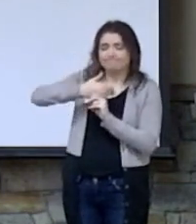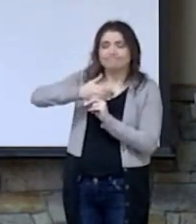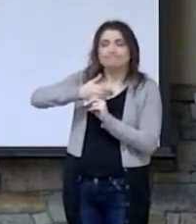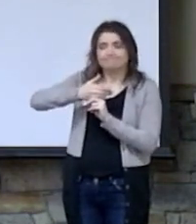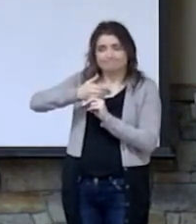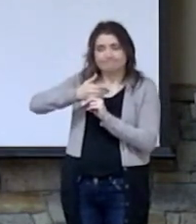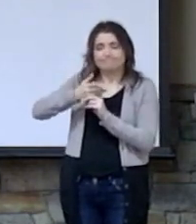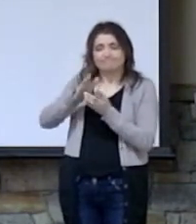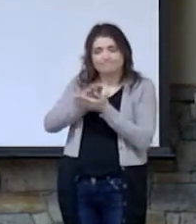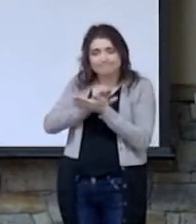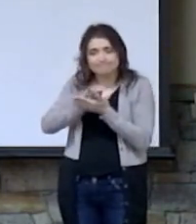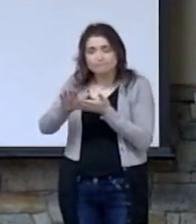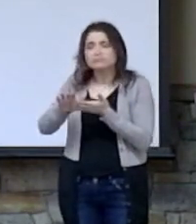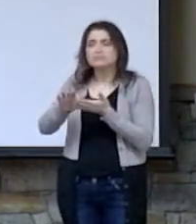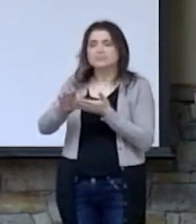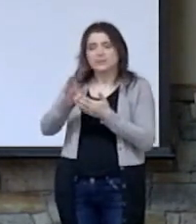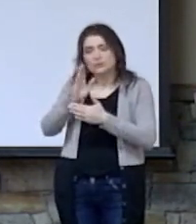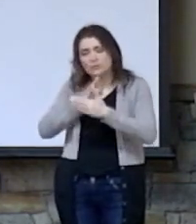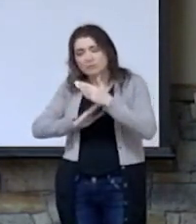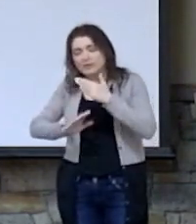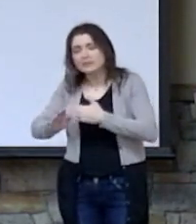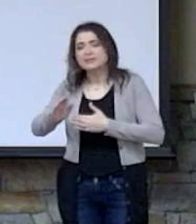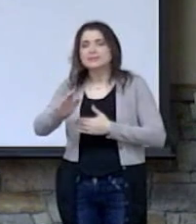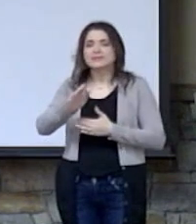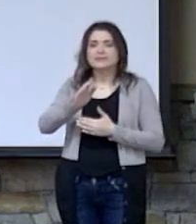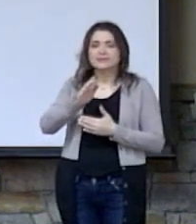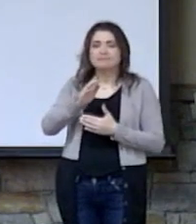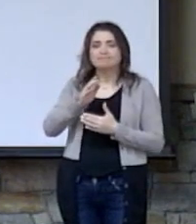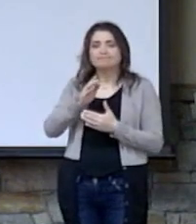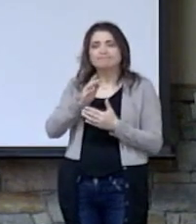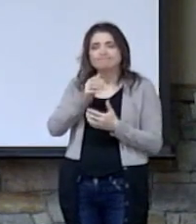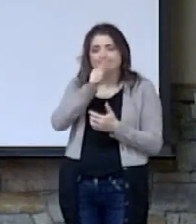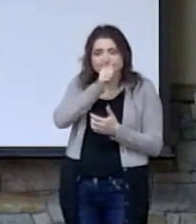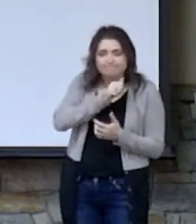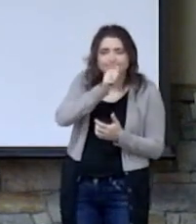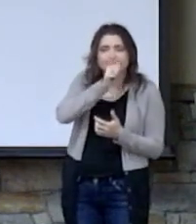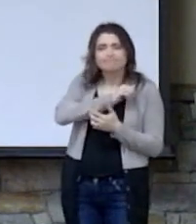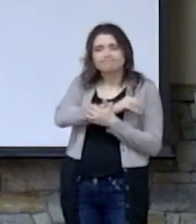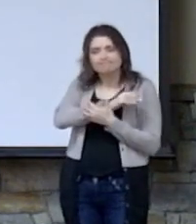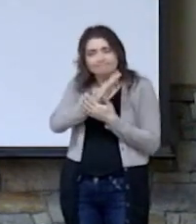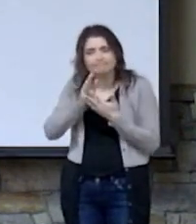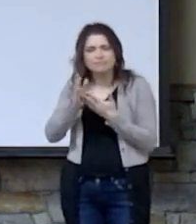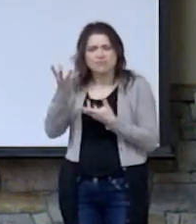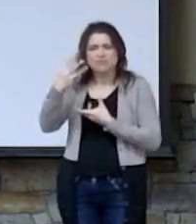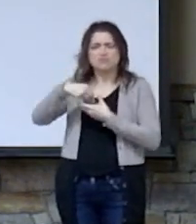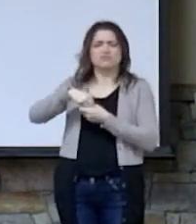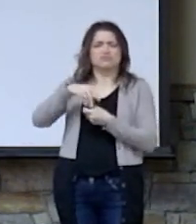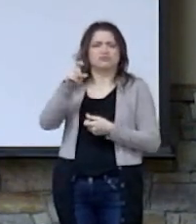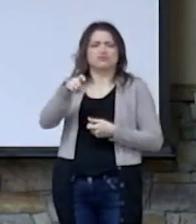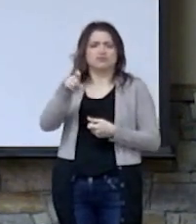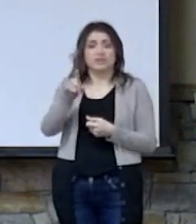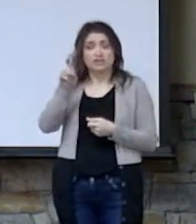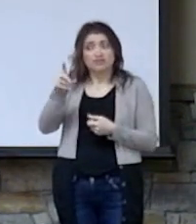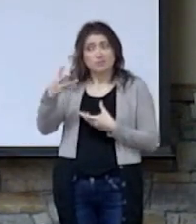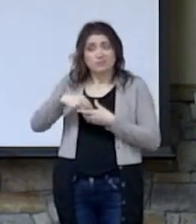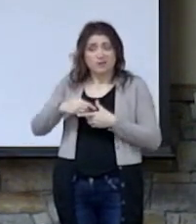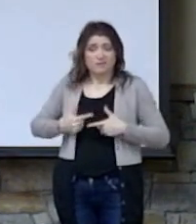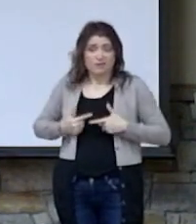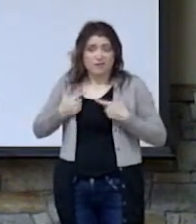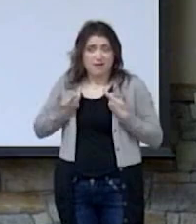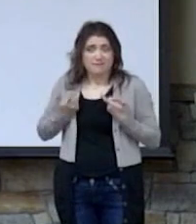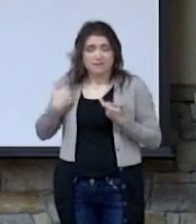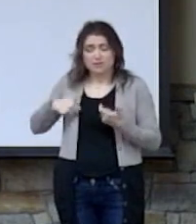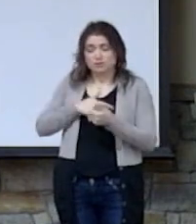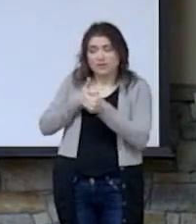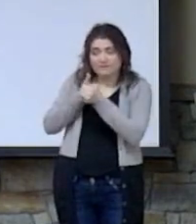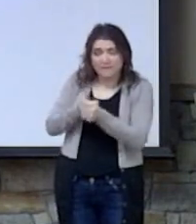humility, meekness, and patience. You see, kindness should be a part of our lives as Christians, as followers of Jesus, as